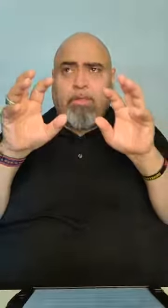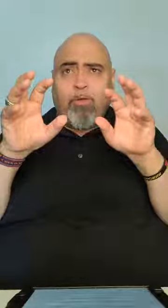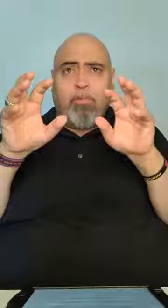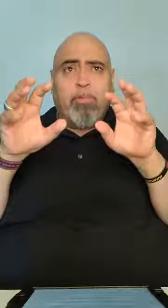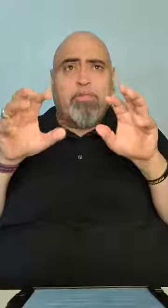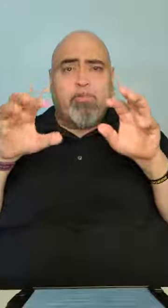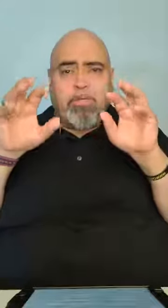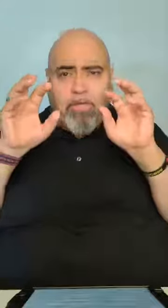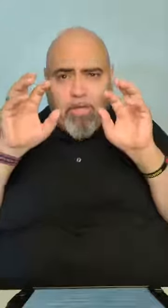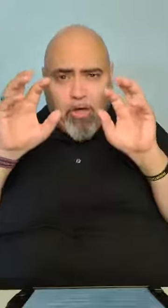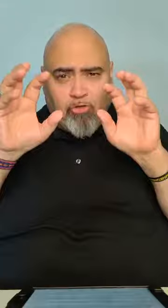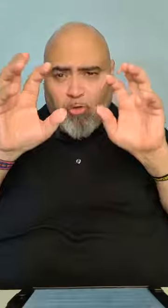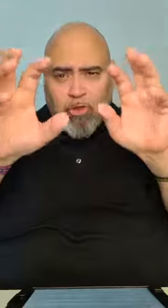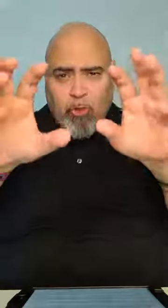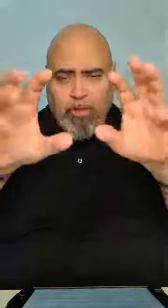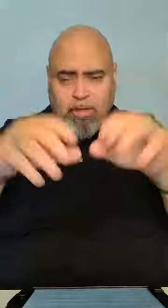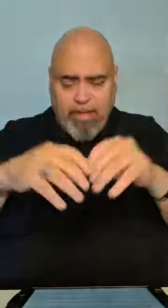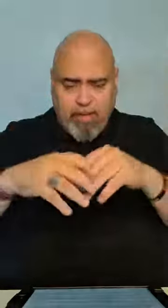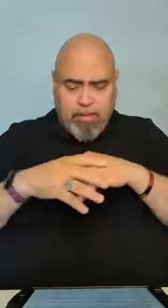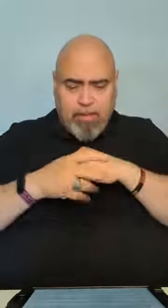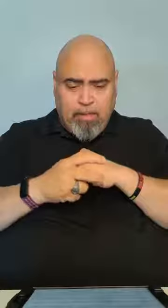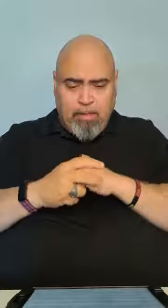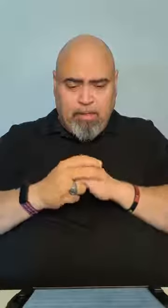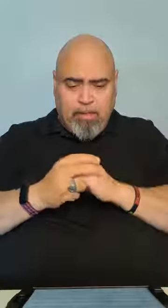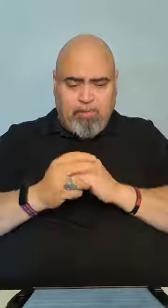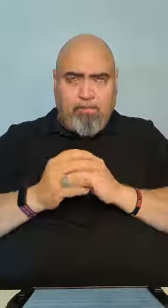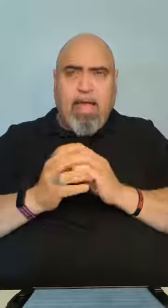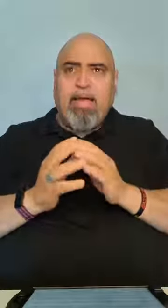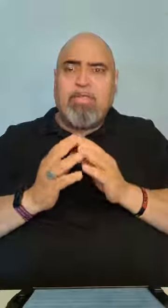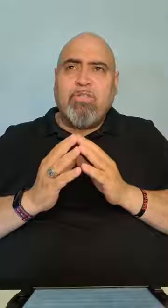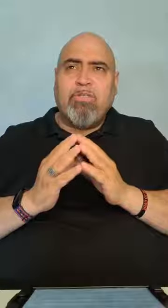older people too, but the young are drawn to it like flies